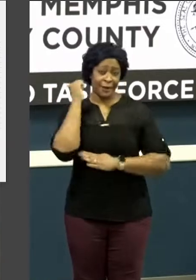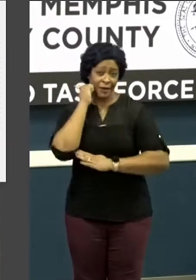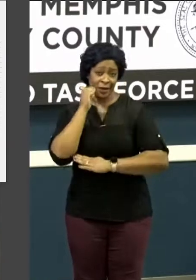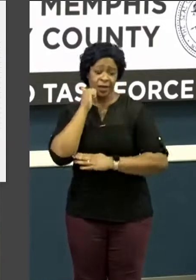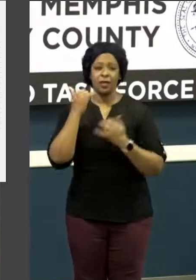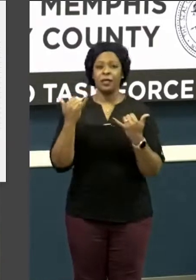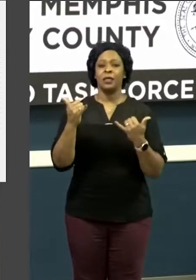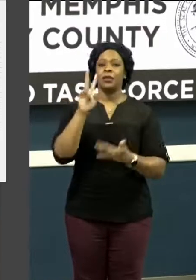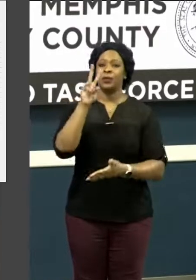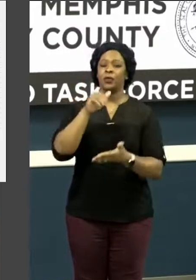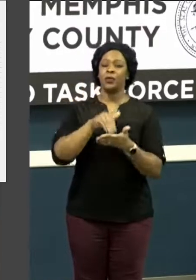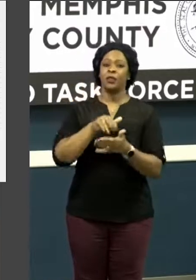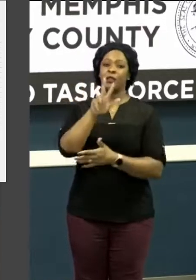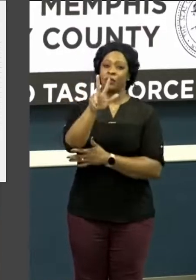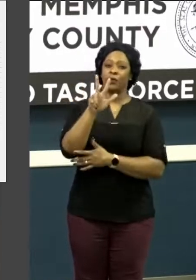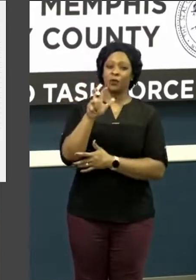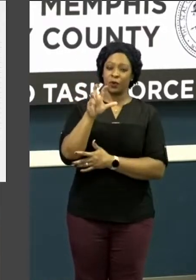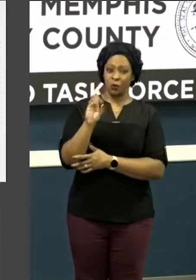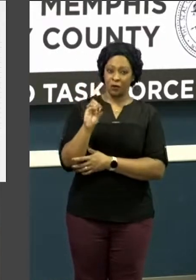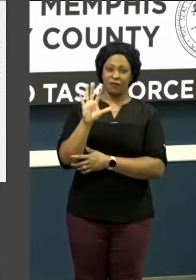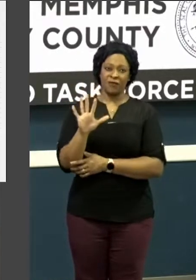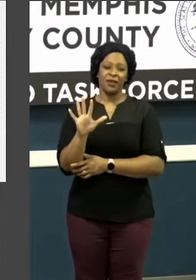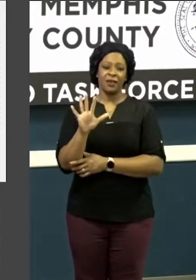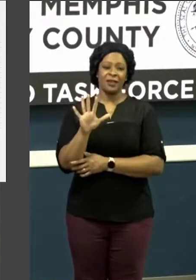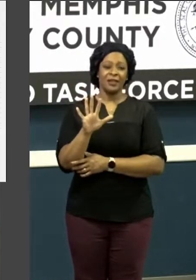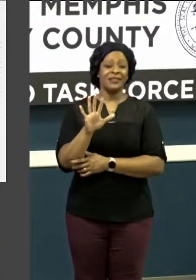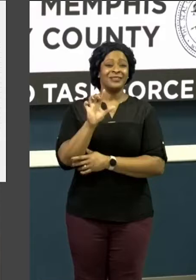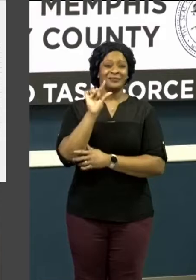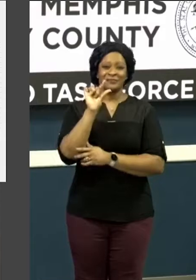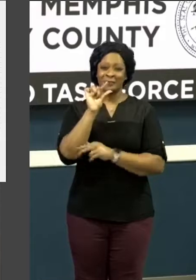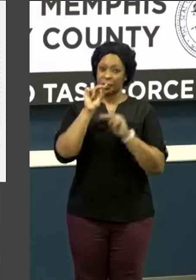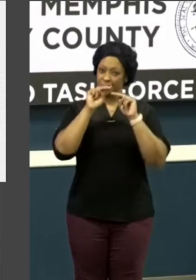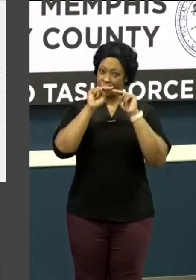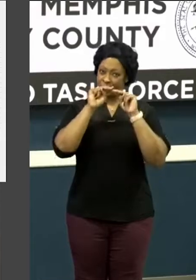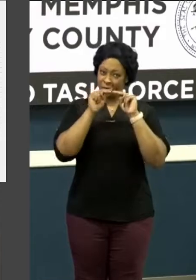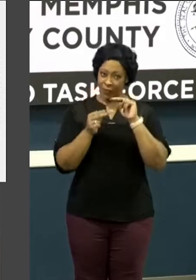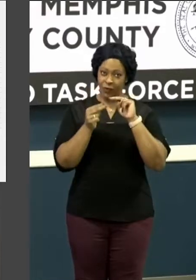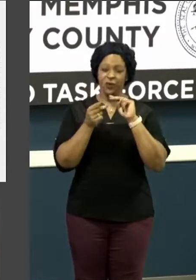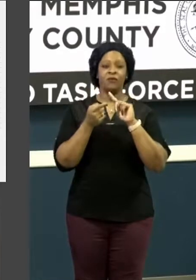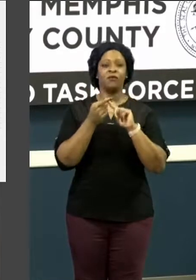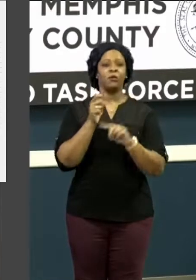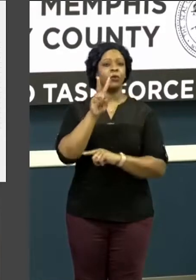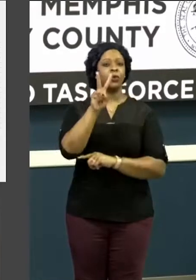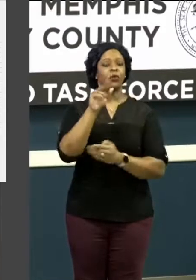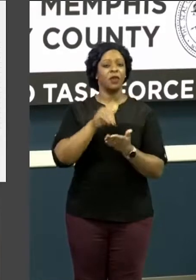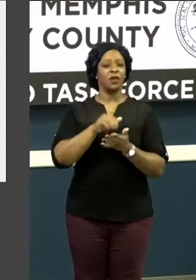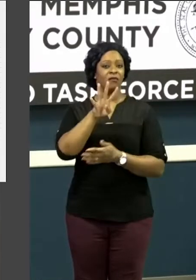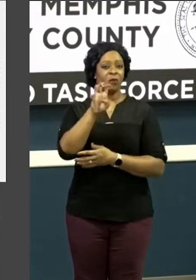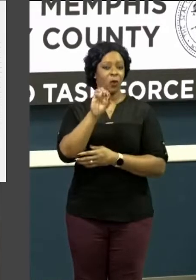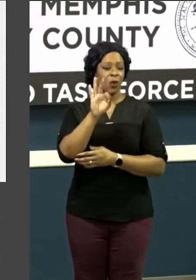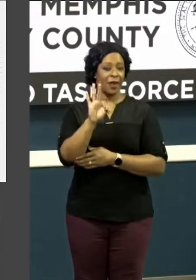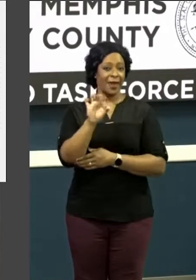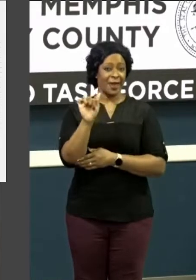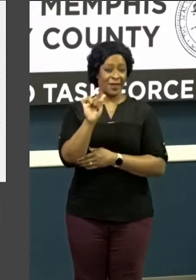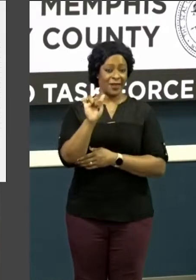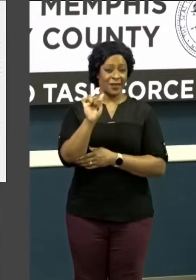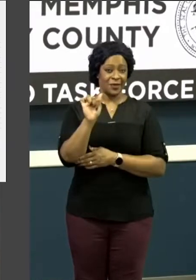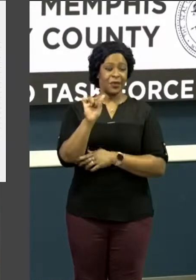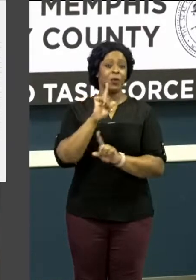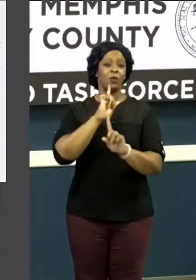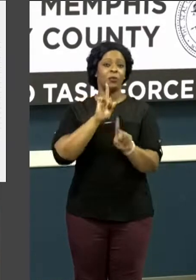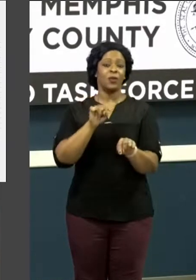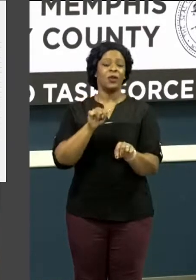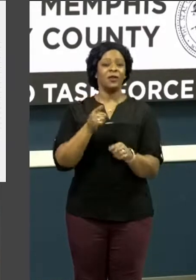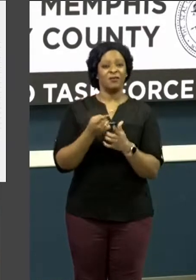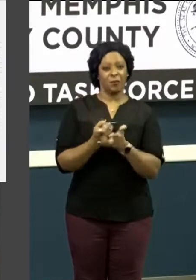is now 2,305. That is a slight decrease from the 2,409 average we reported